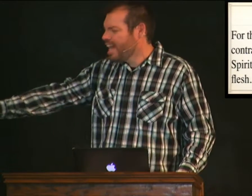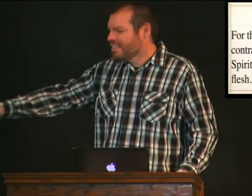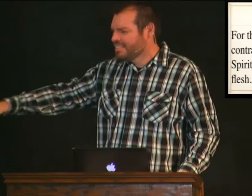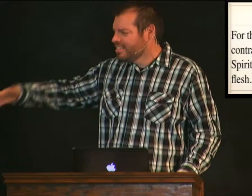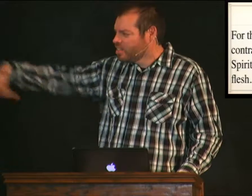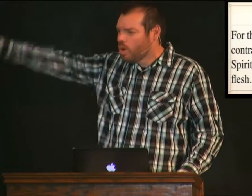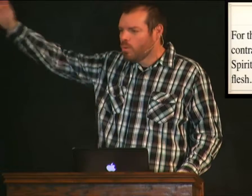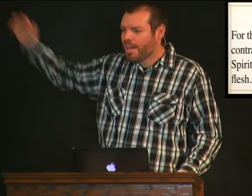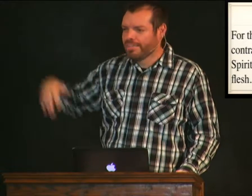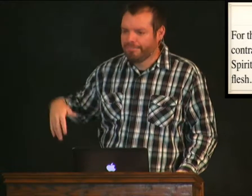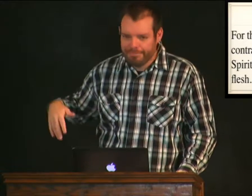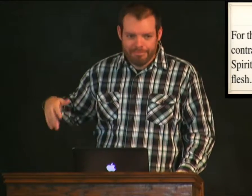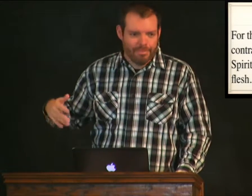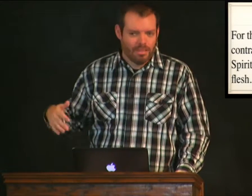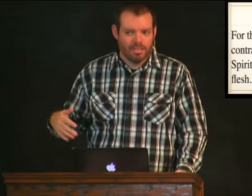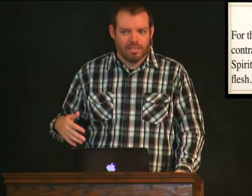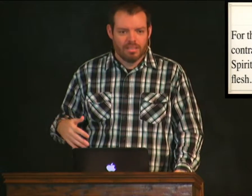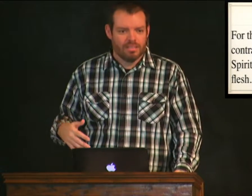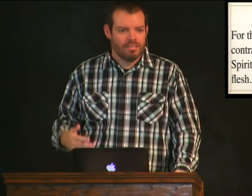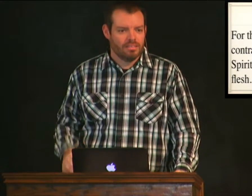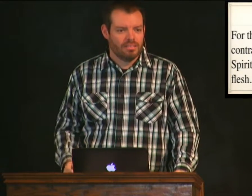be silent. Go away.